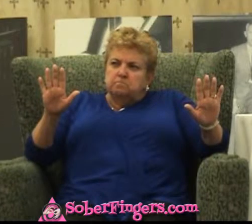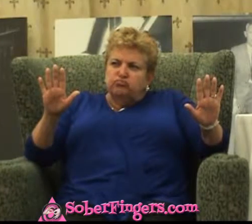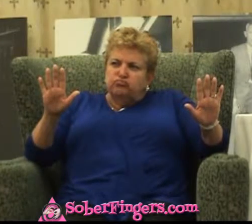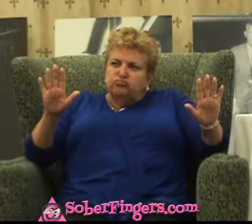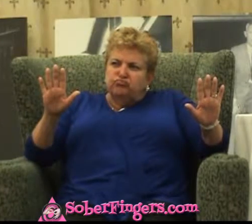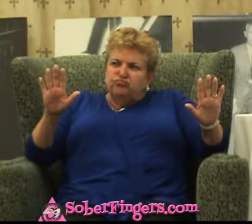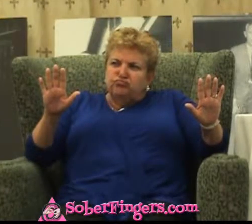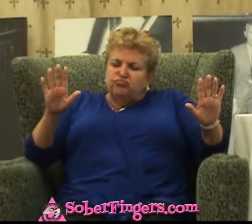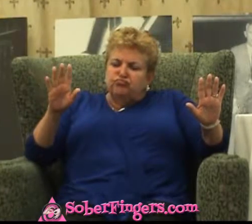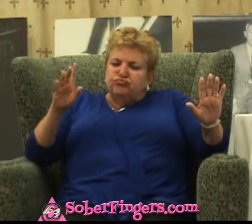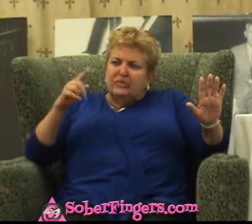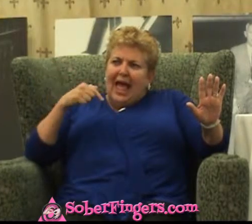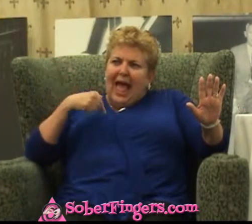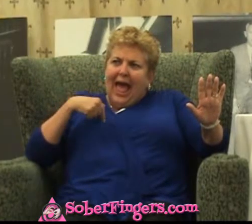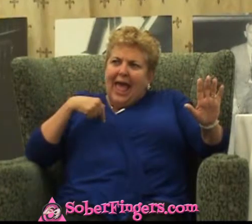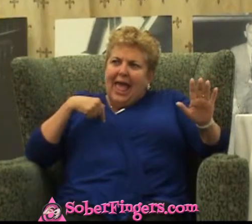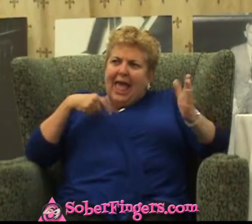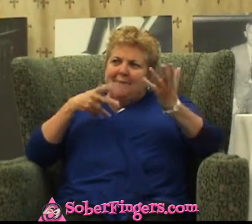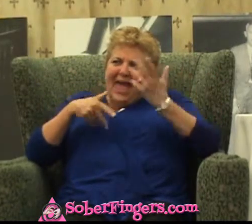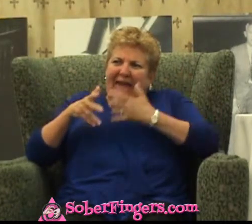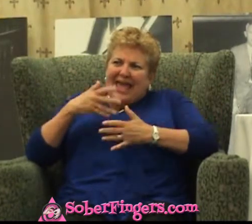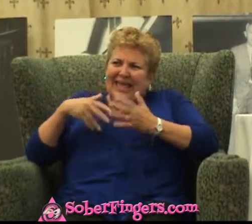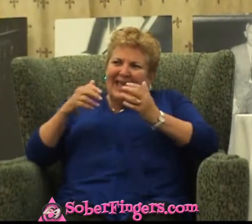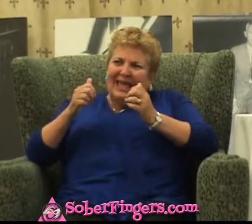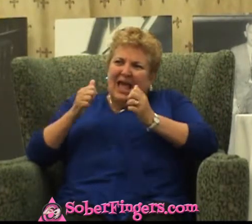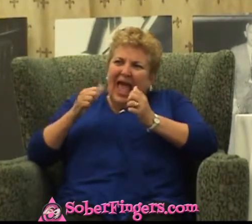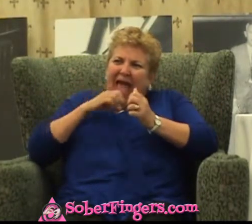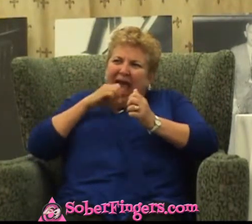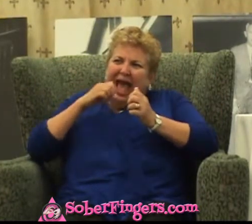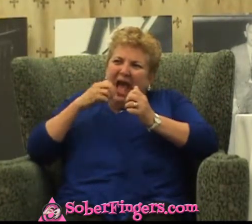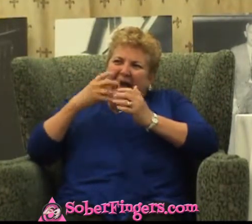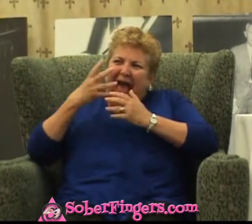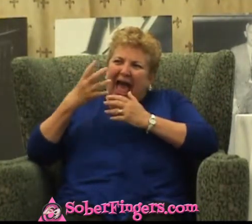I am hanging out with an old white guy.